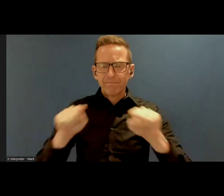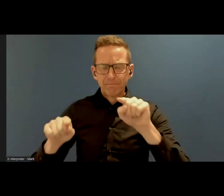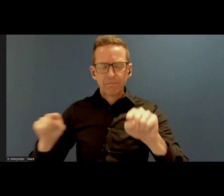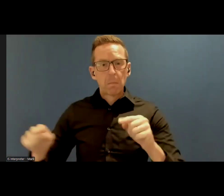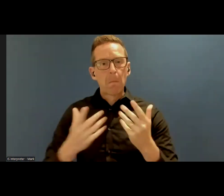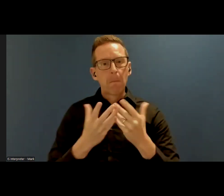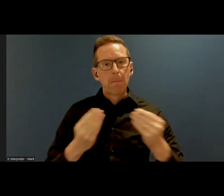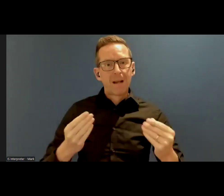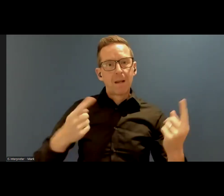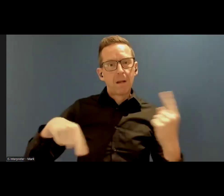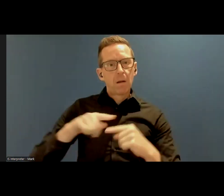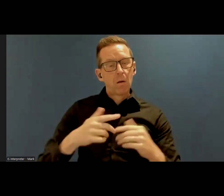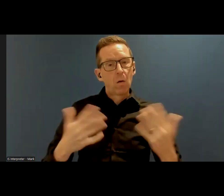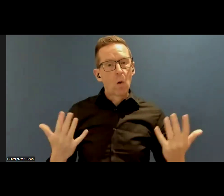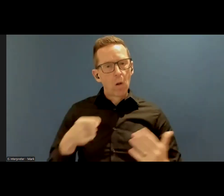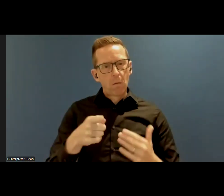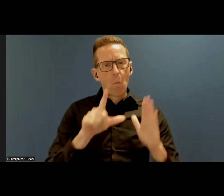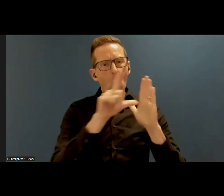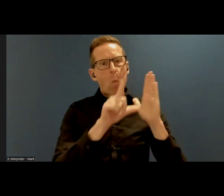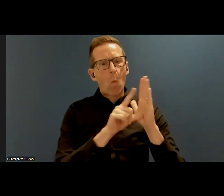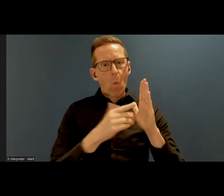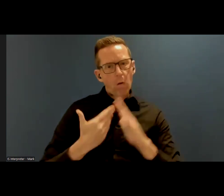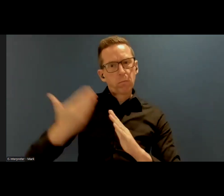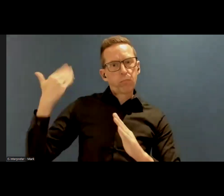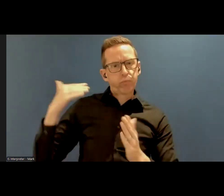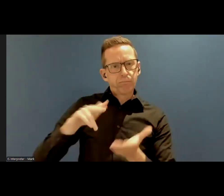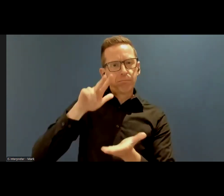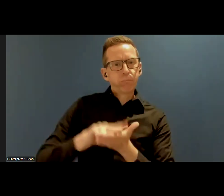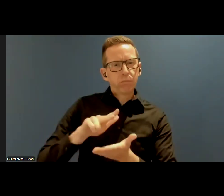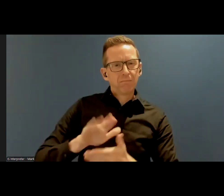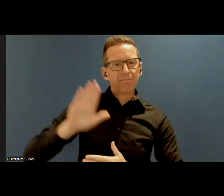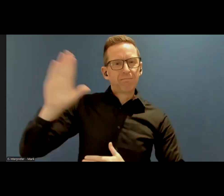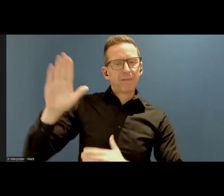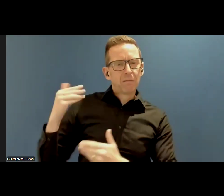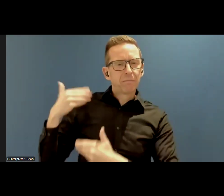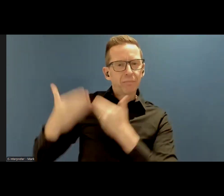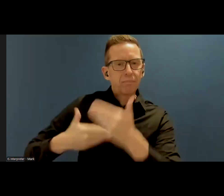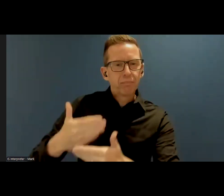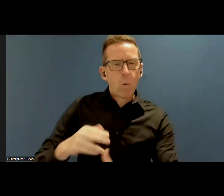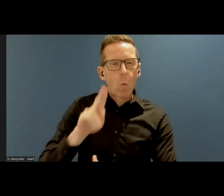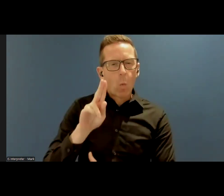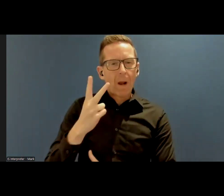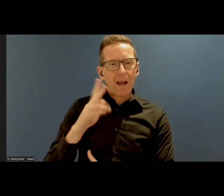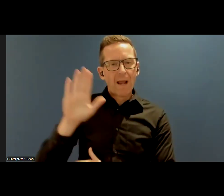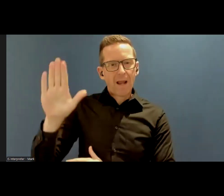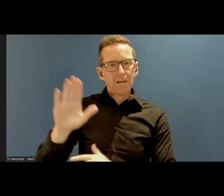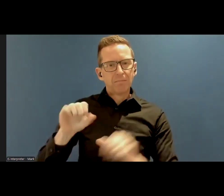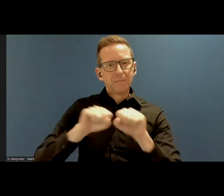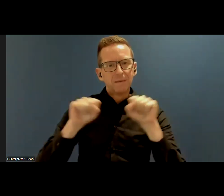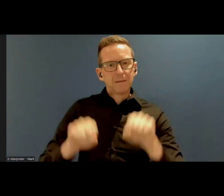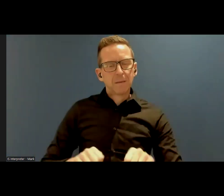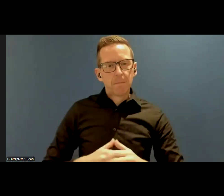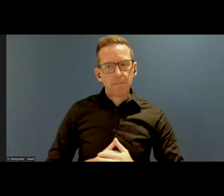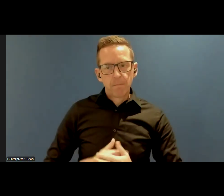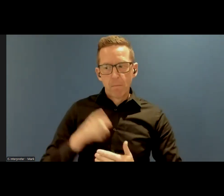of them comes from the laws that were passed by the British colonial system. And these are the laws that enable people